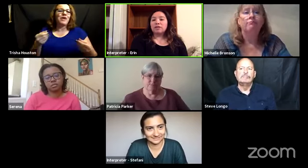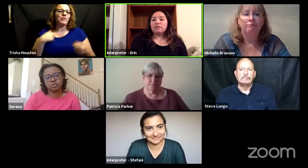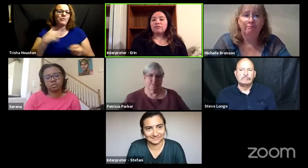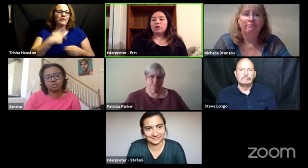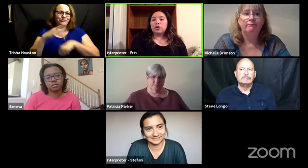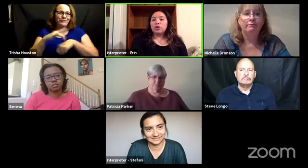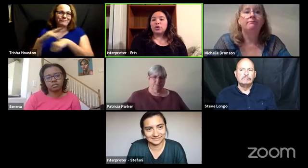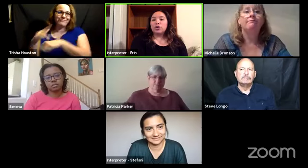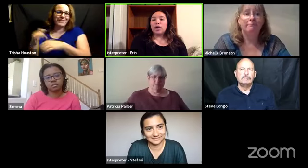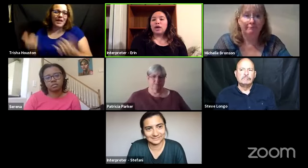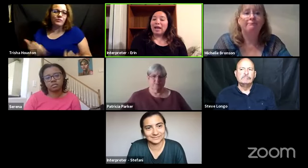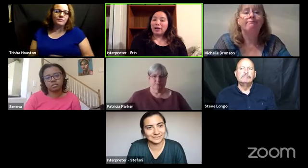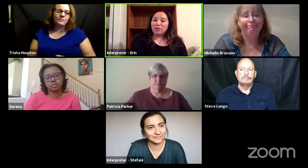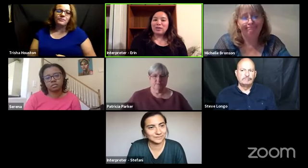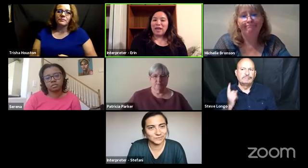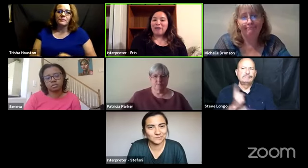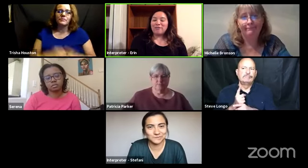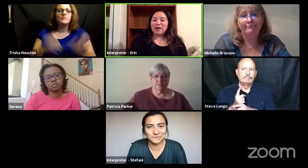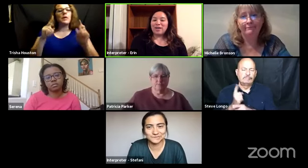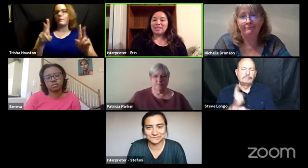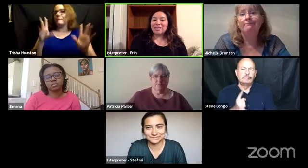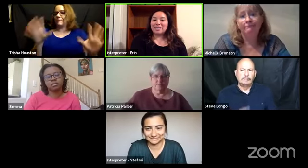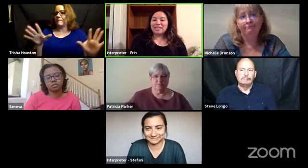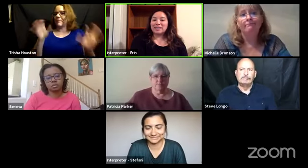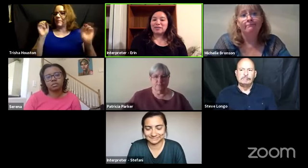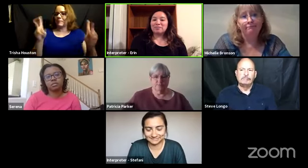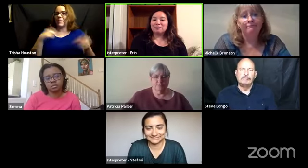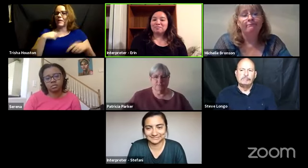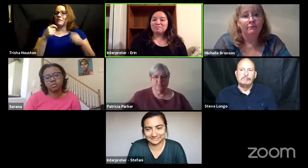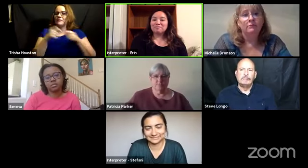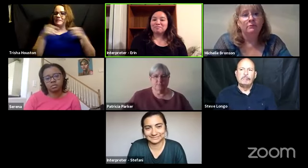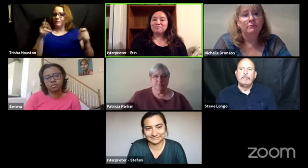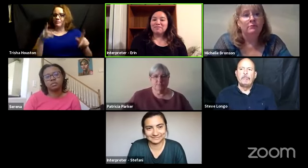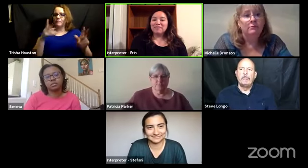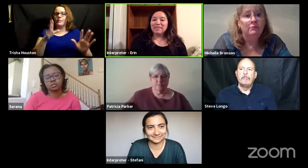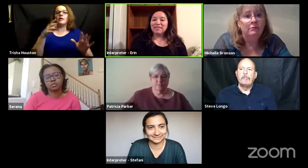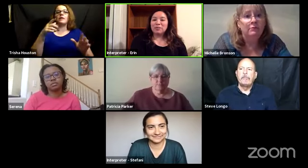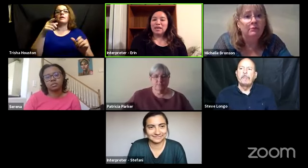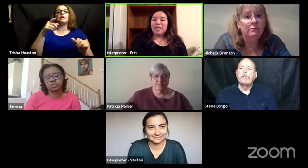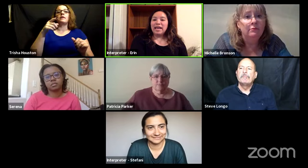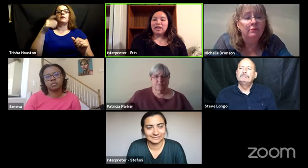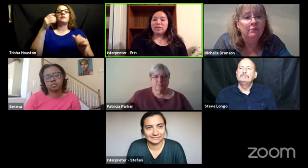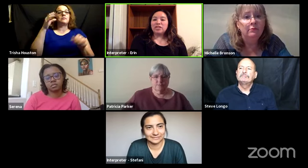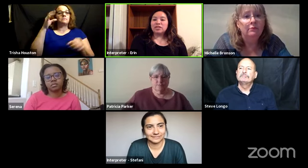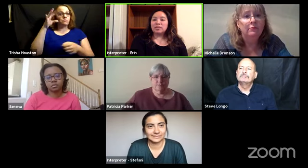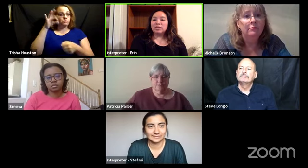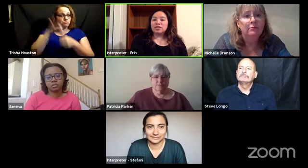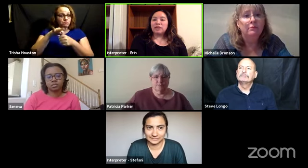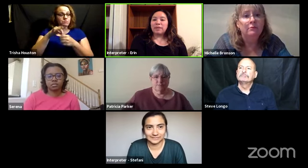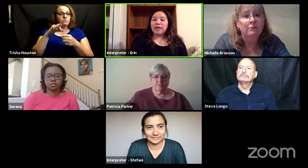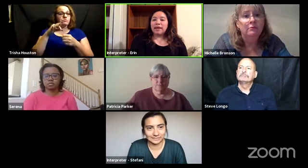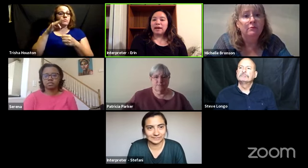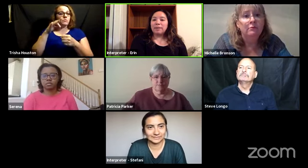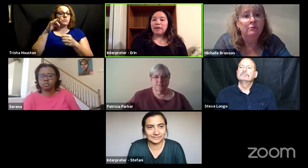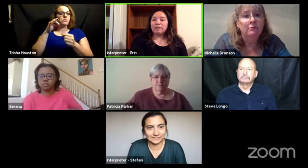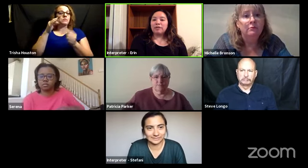of new ground that we have not yet to discover. So anyway, just wanted to wrap that up. If we can